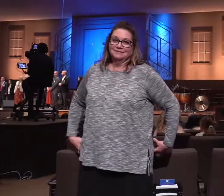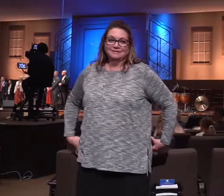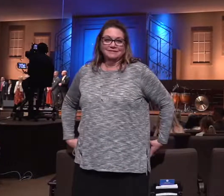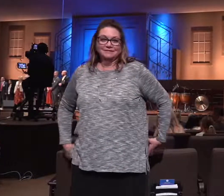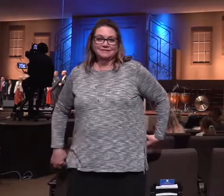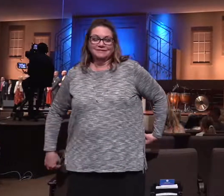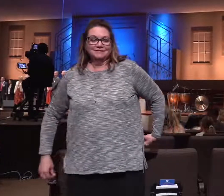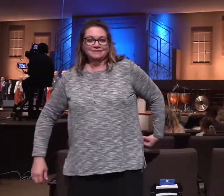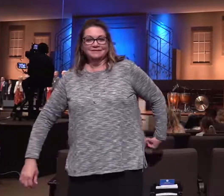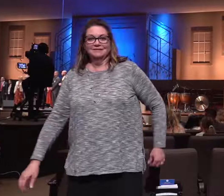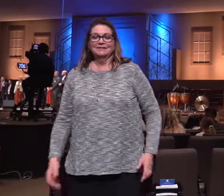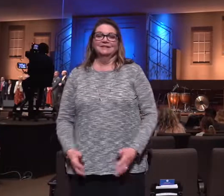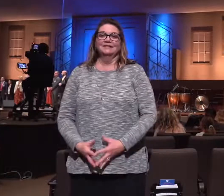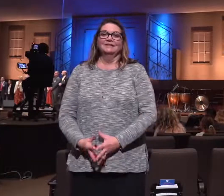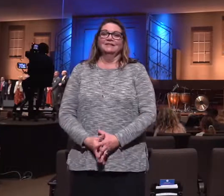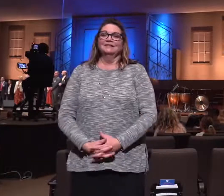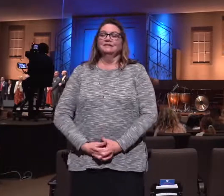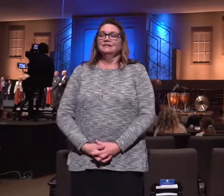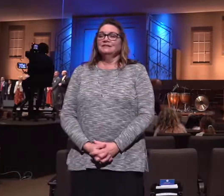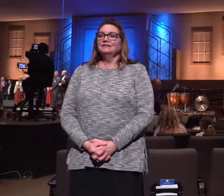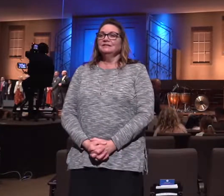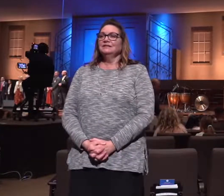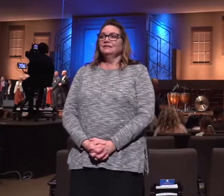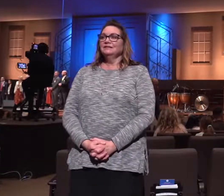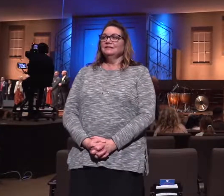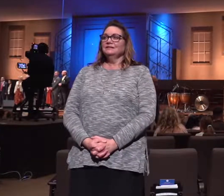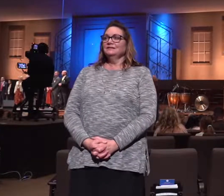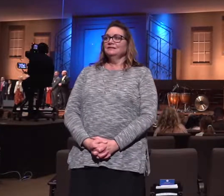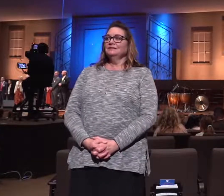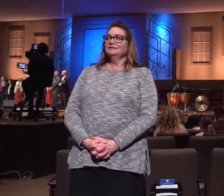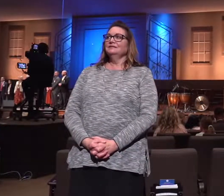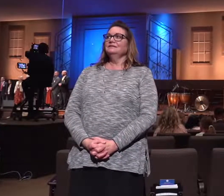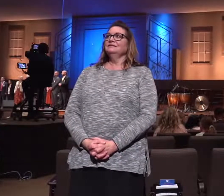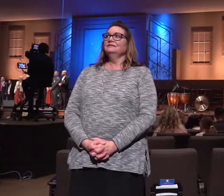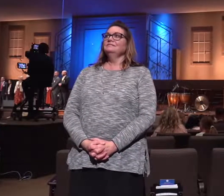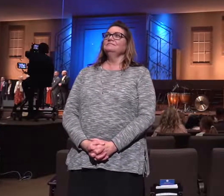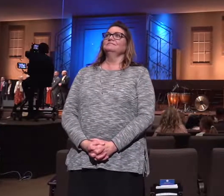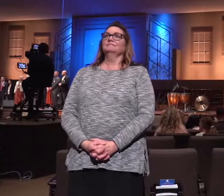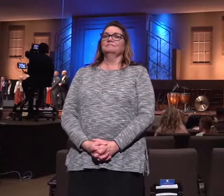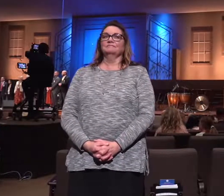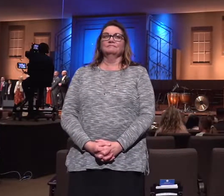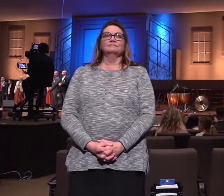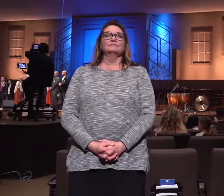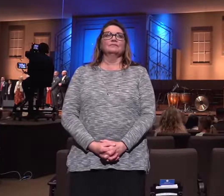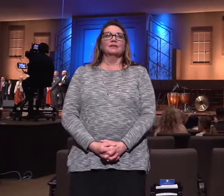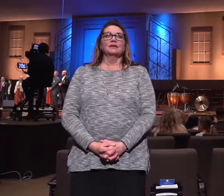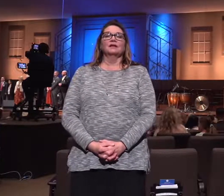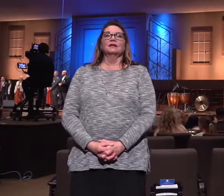Thank you.